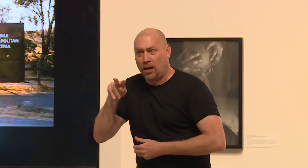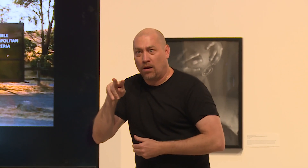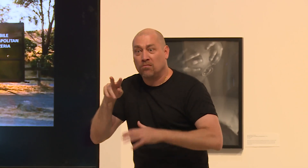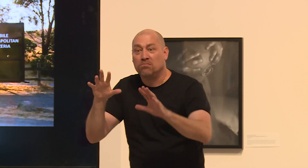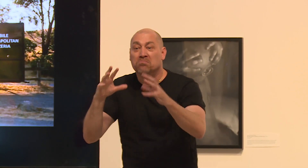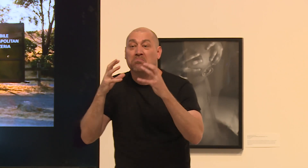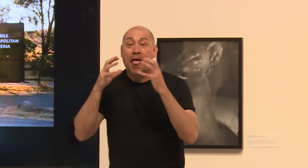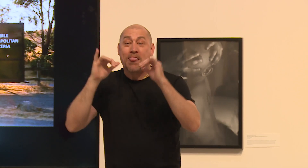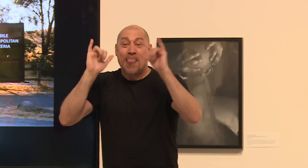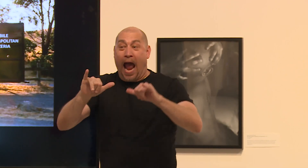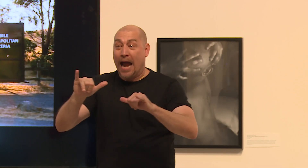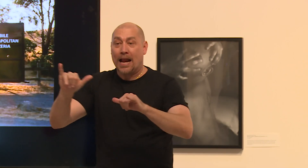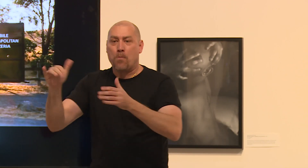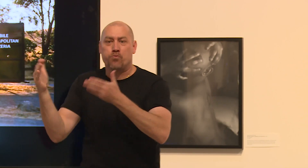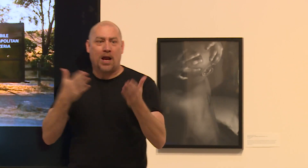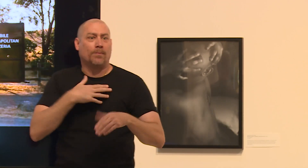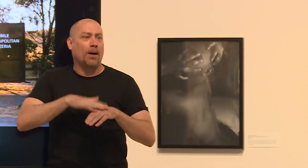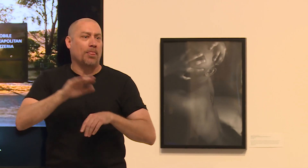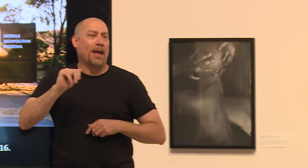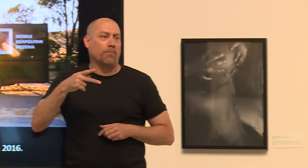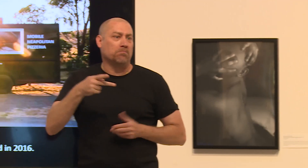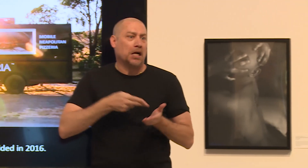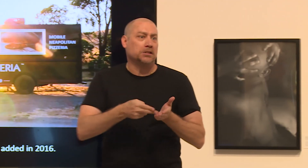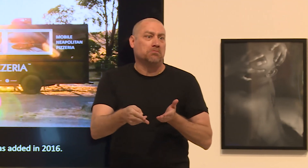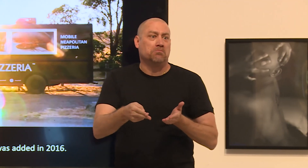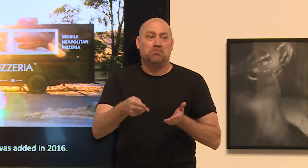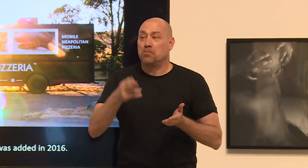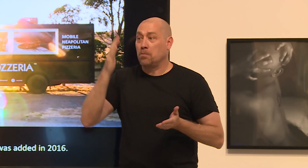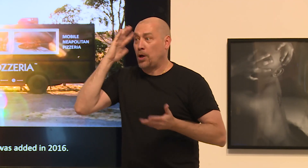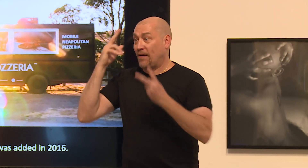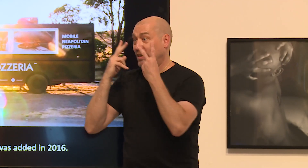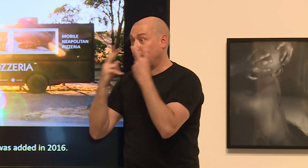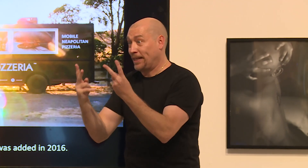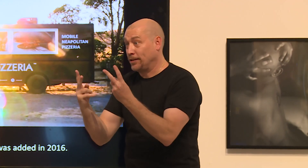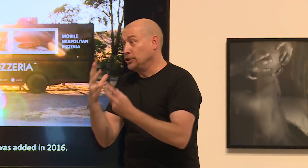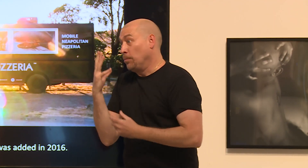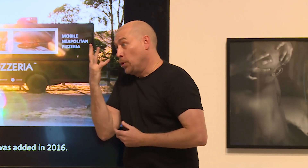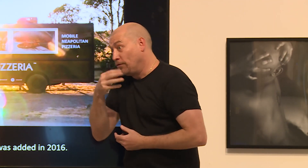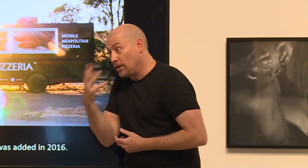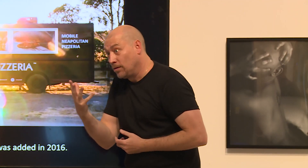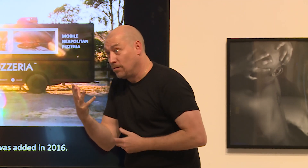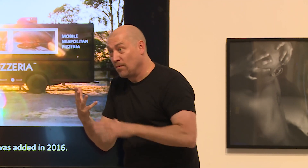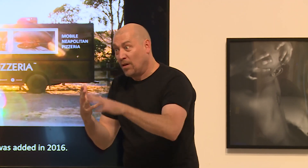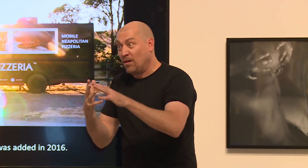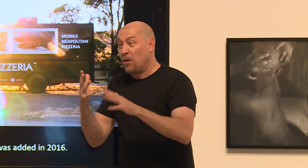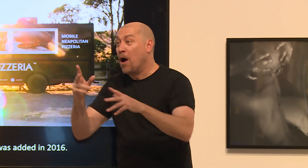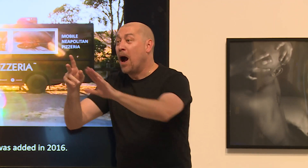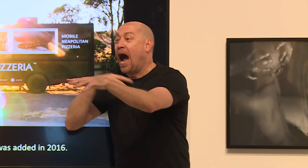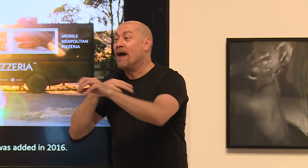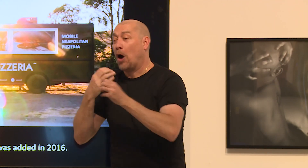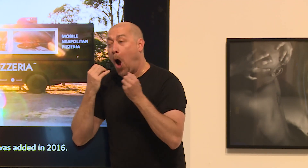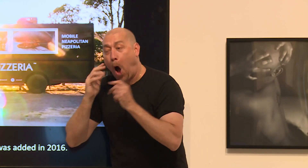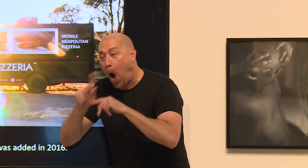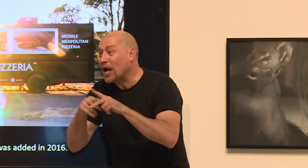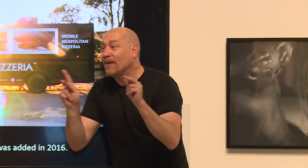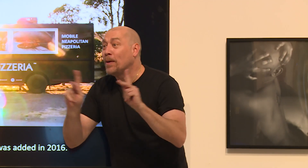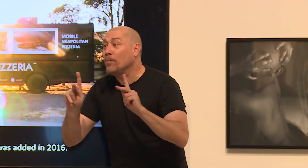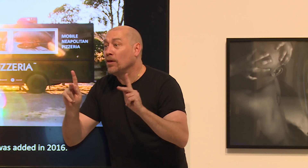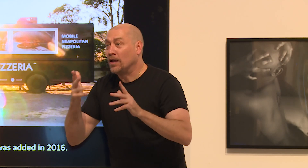So we thought about, rather than the trailer, let's go for something else. We want something that's very pleasing on the eye. We want